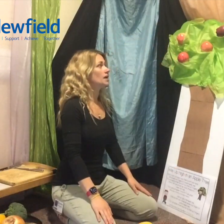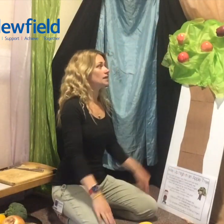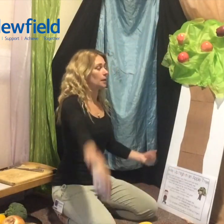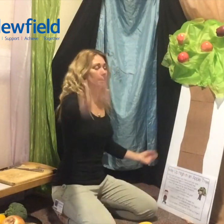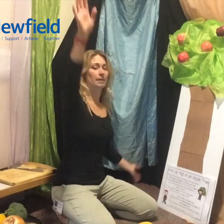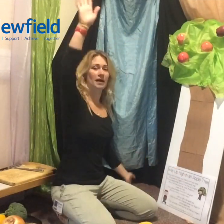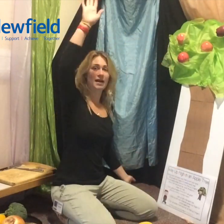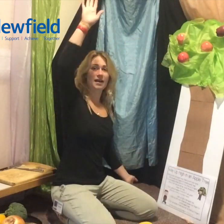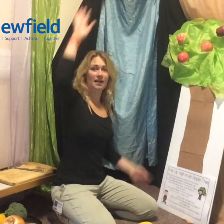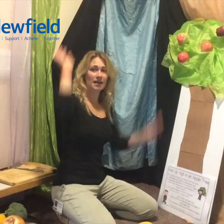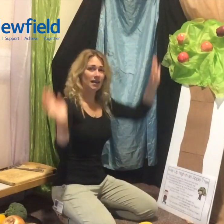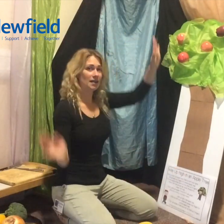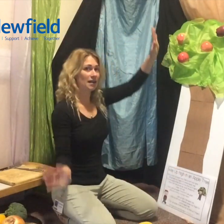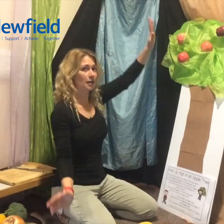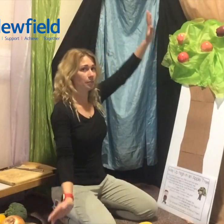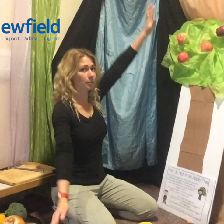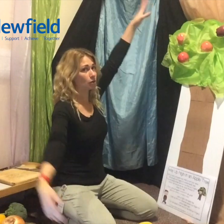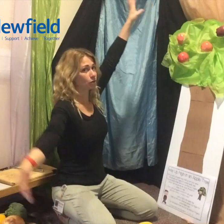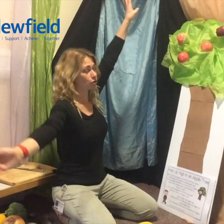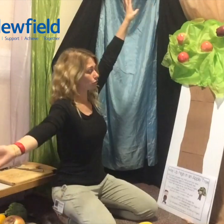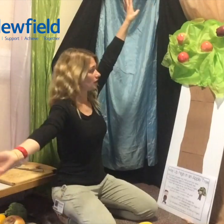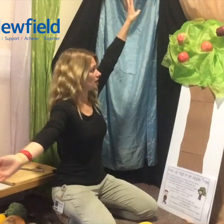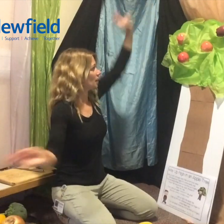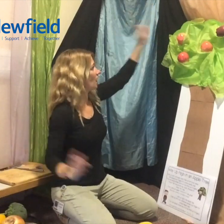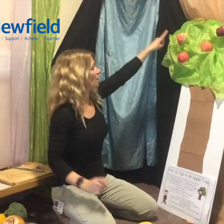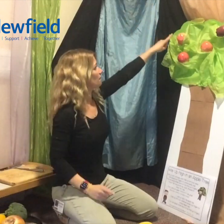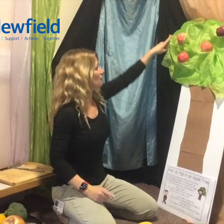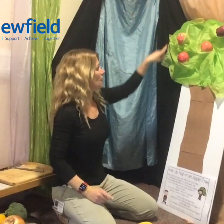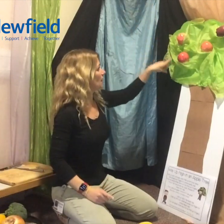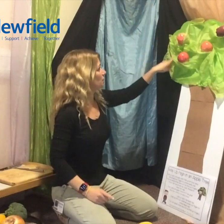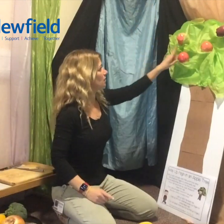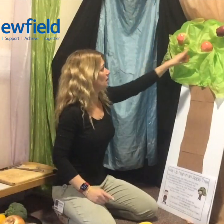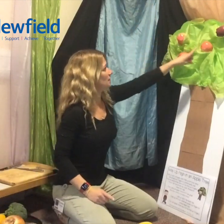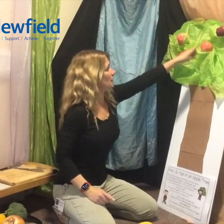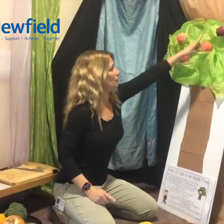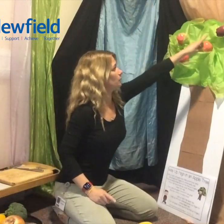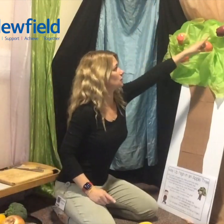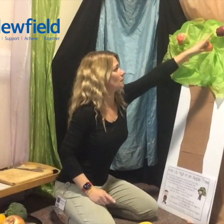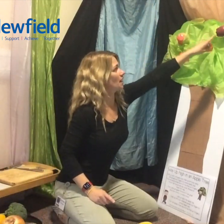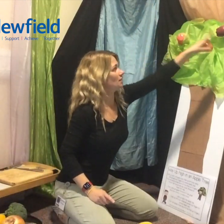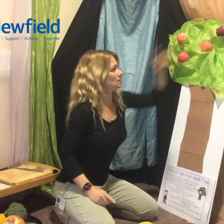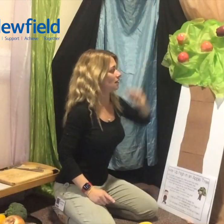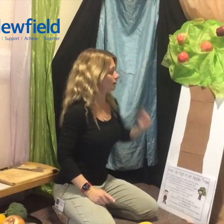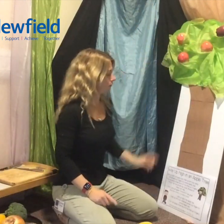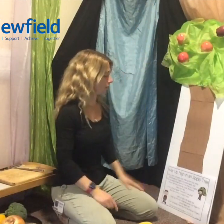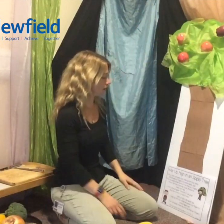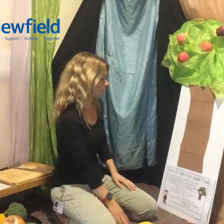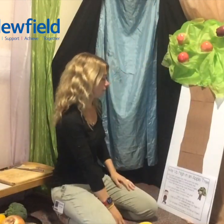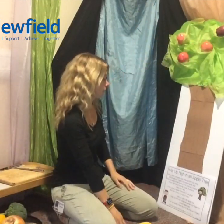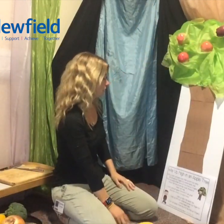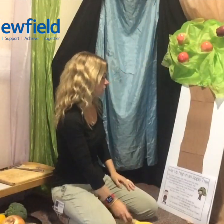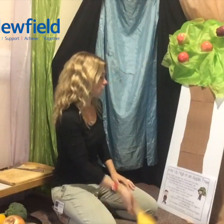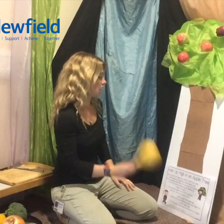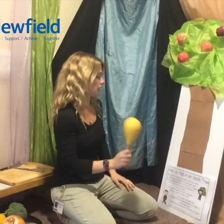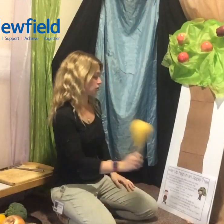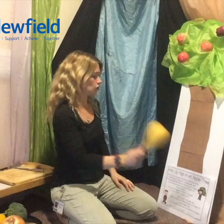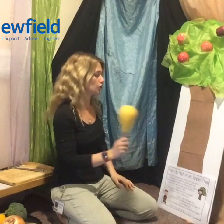Way up high in an apple tree, 5 red apples smiled down at me. I shook